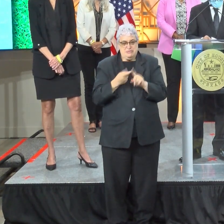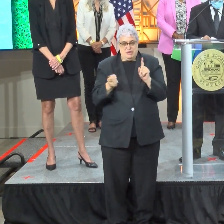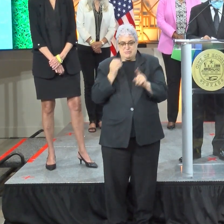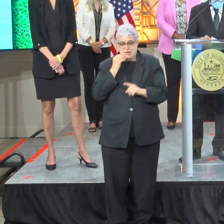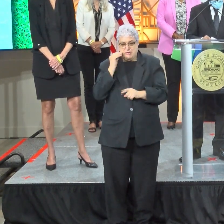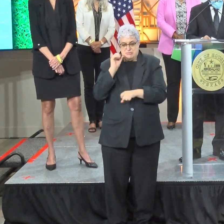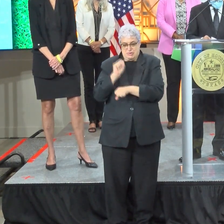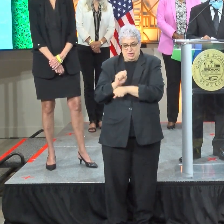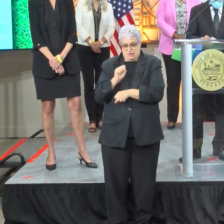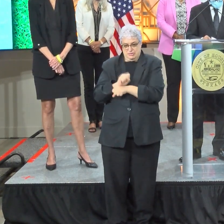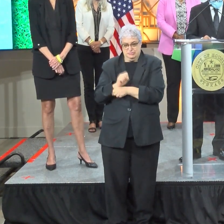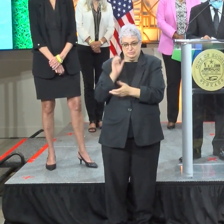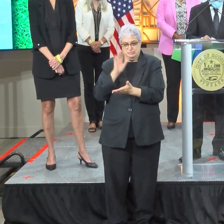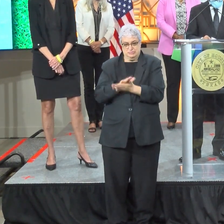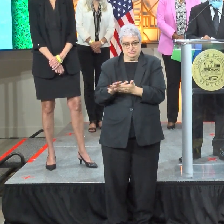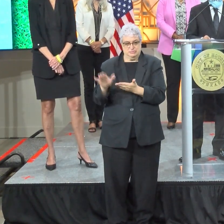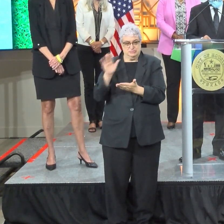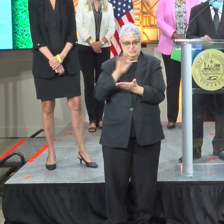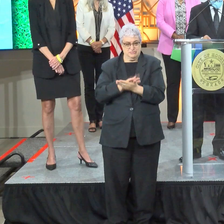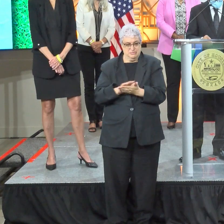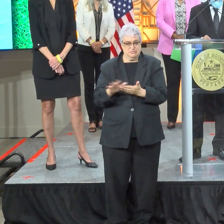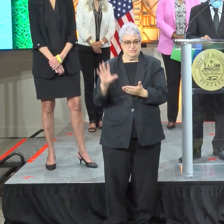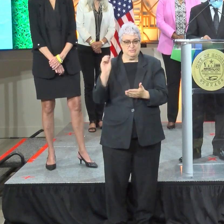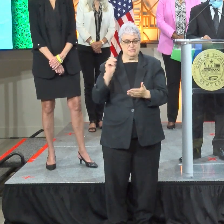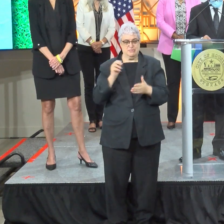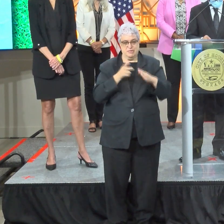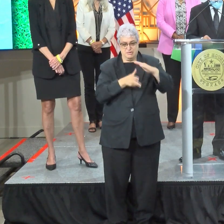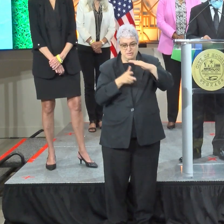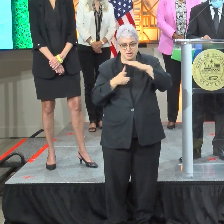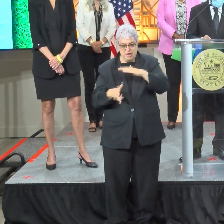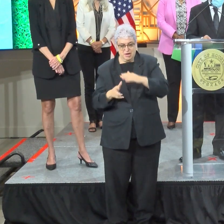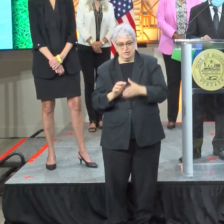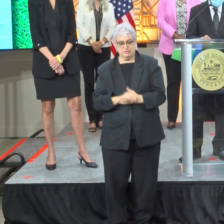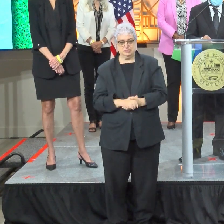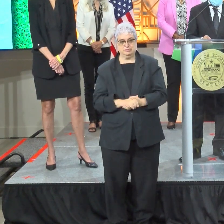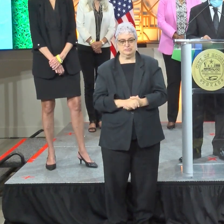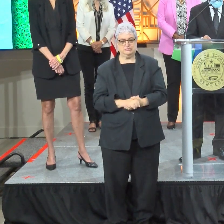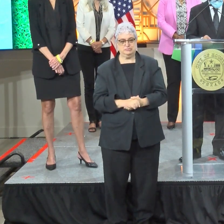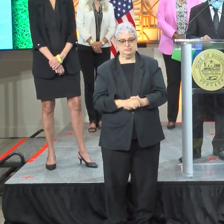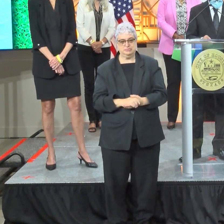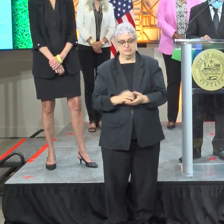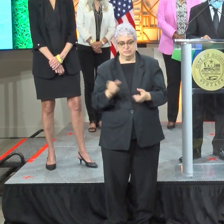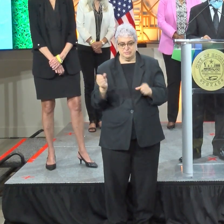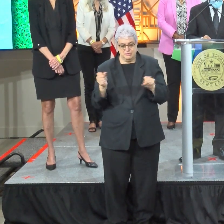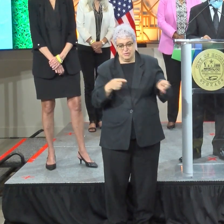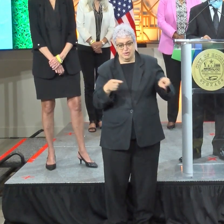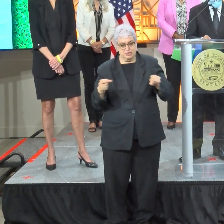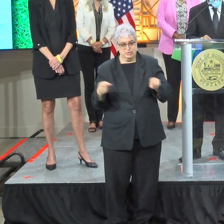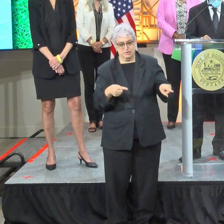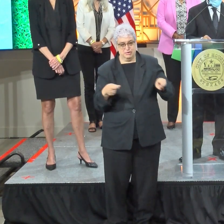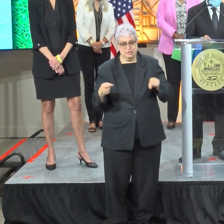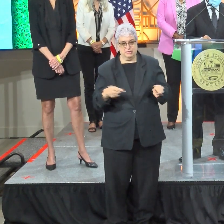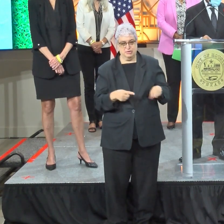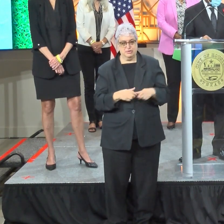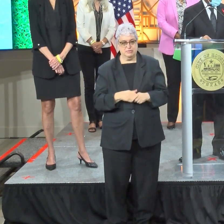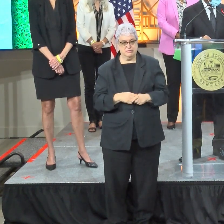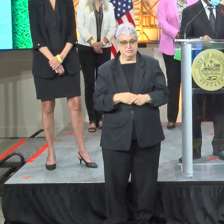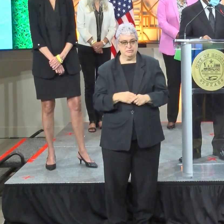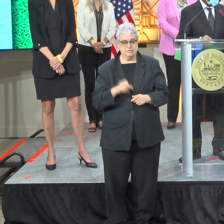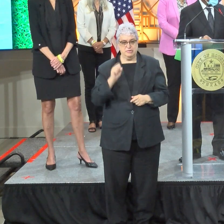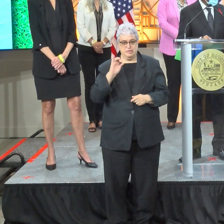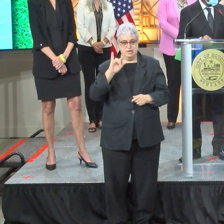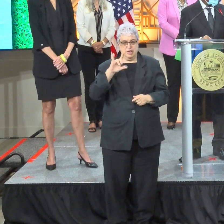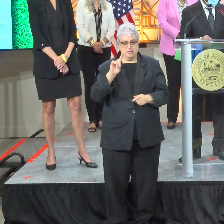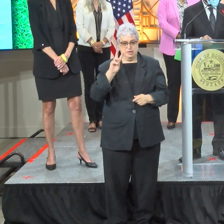home, they are cleaning out closets and garages and decluttering, and Carolyn Wright from Solid Waste